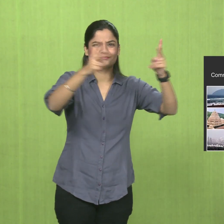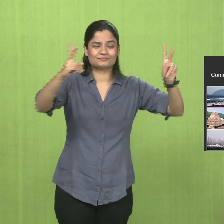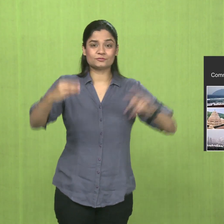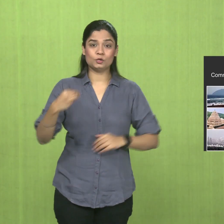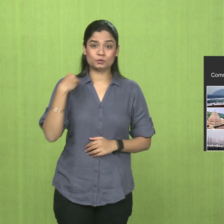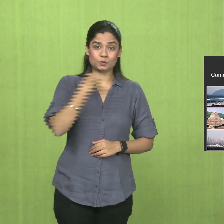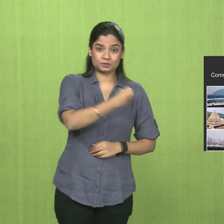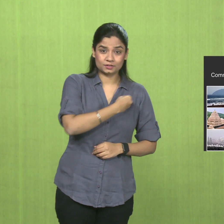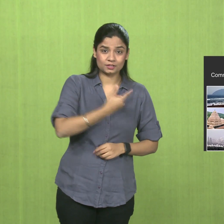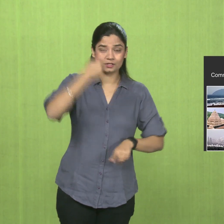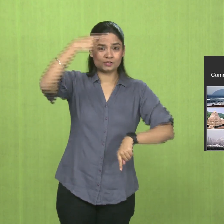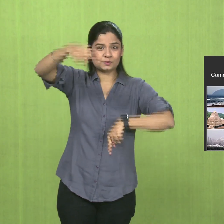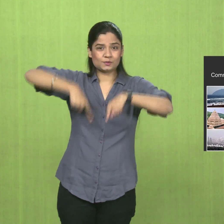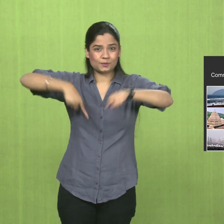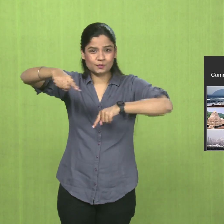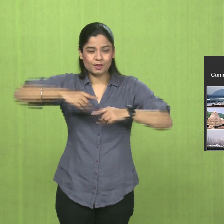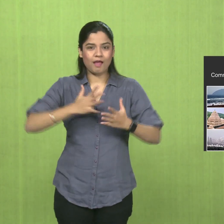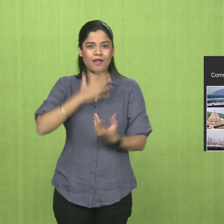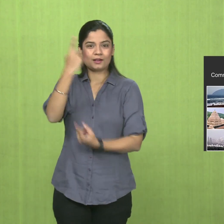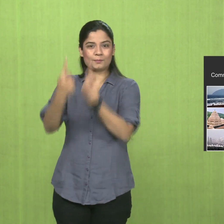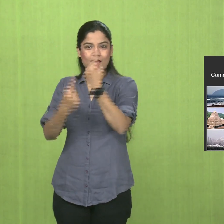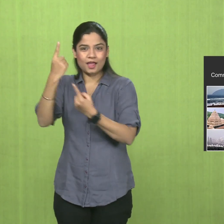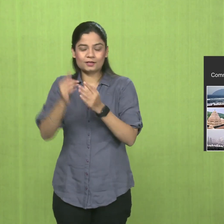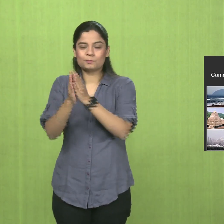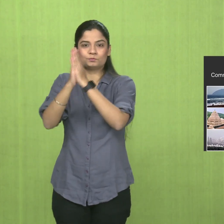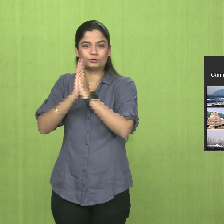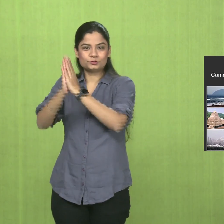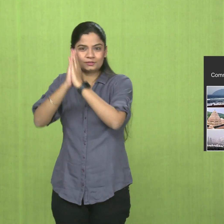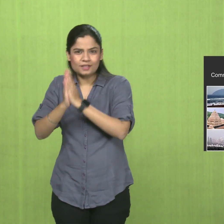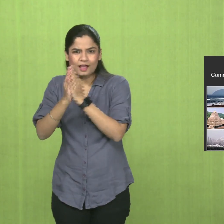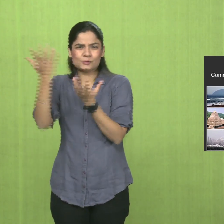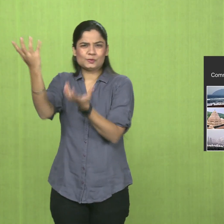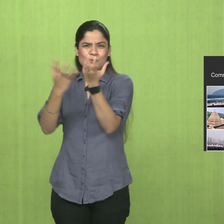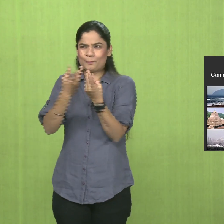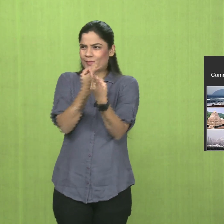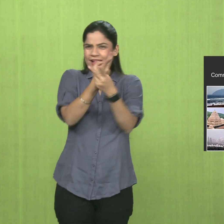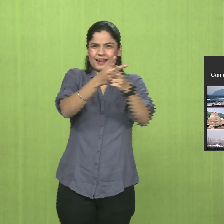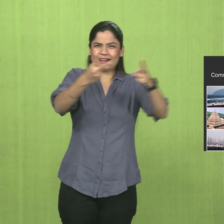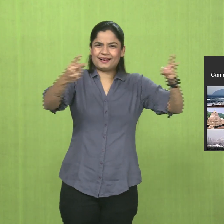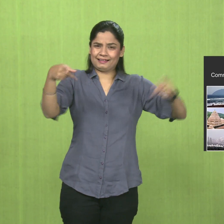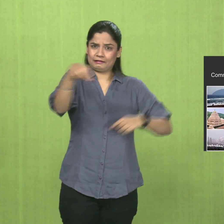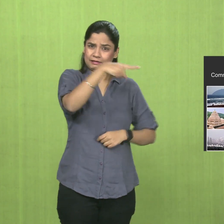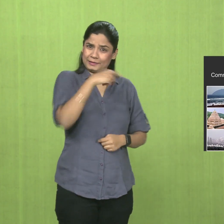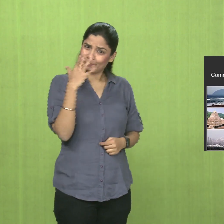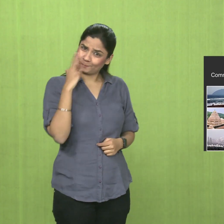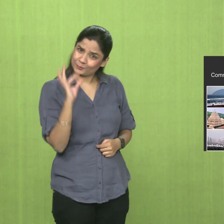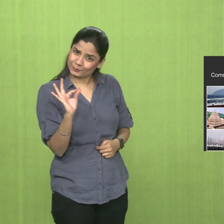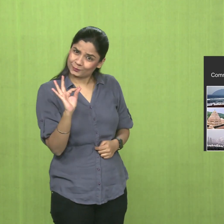different community facilities like hospitals, roads, parks, temples, shopping areas, shopping complexes. All